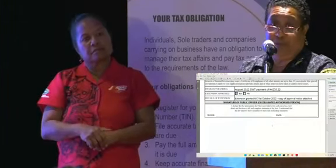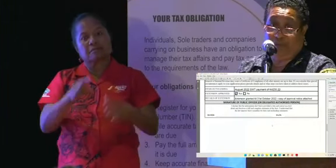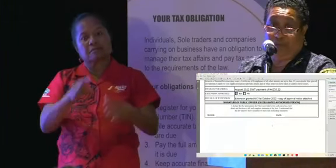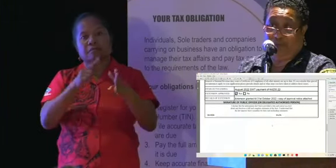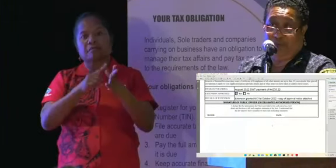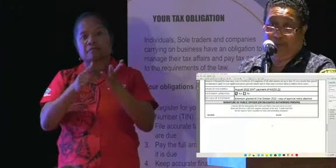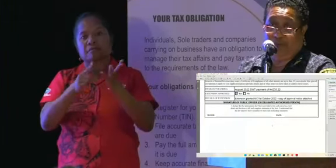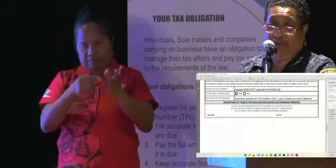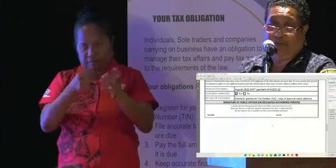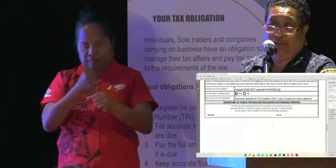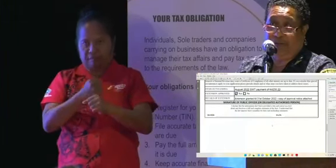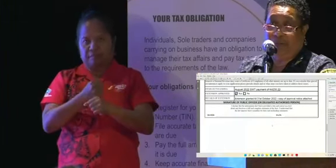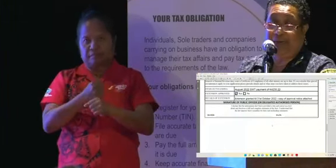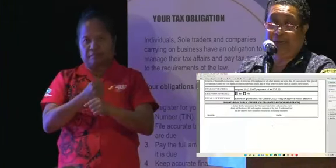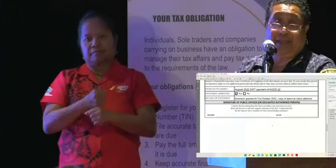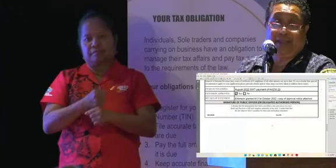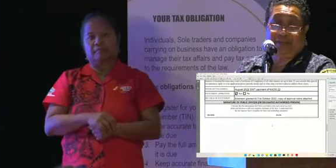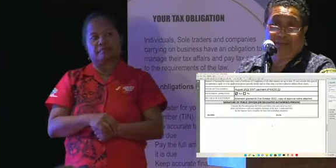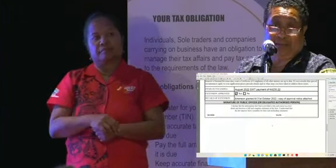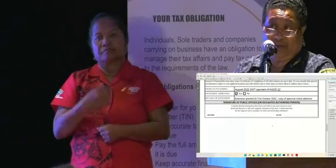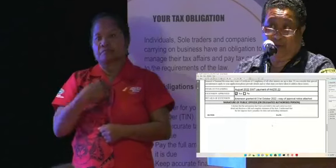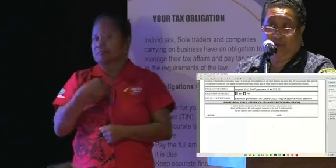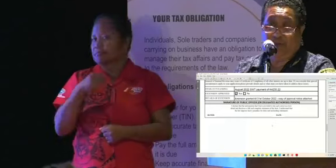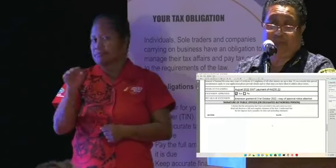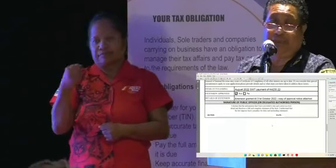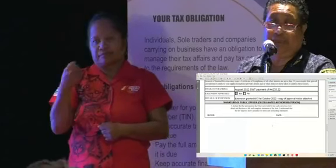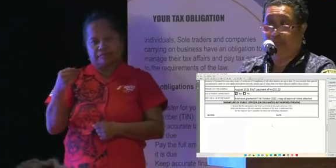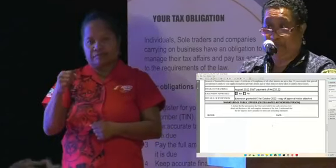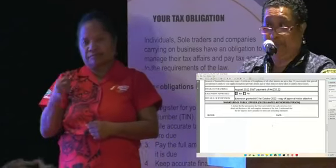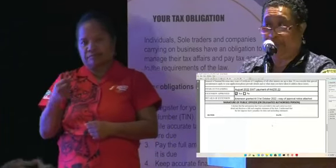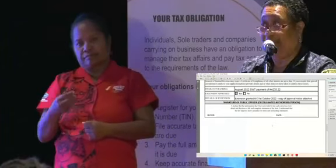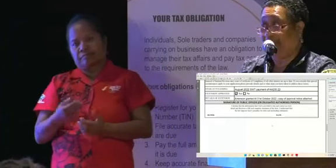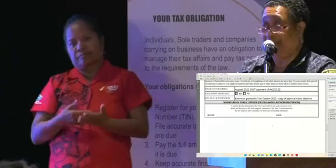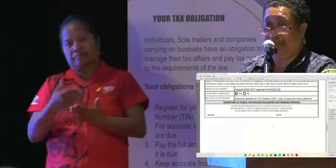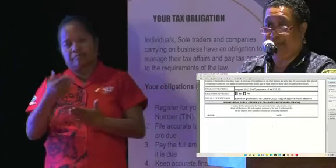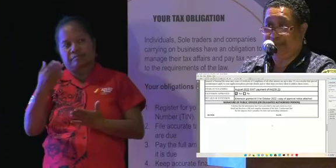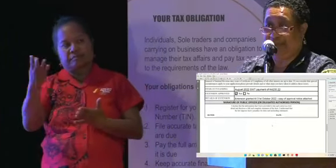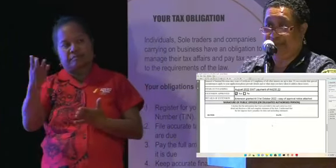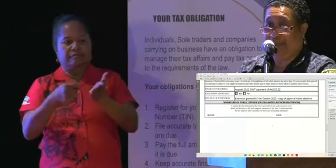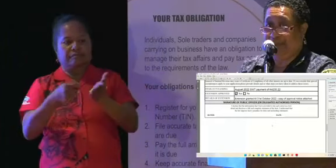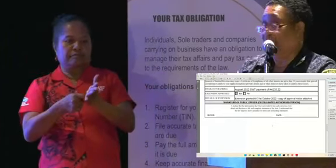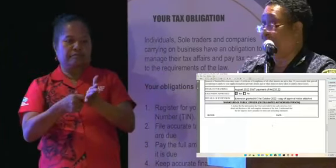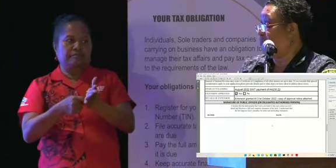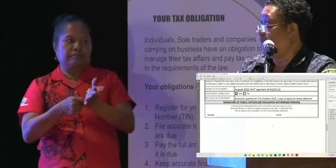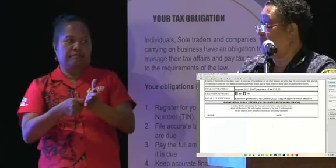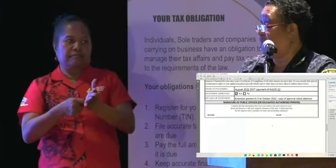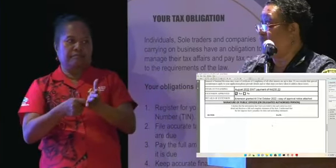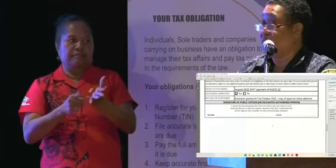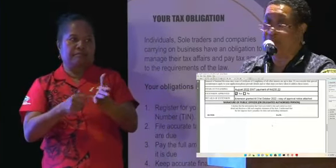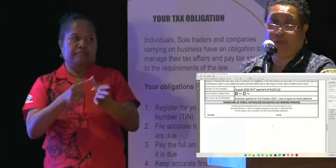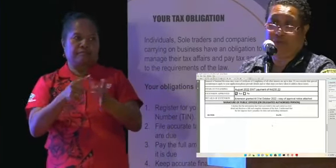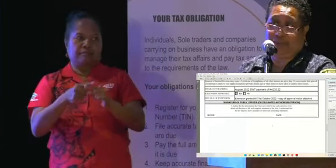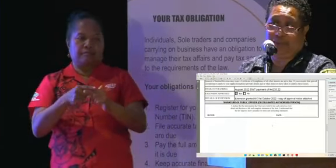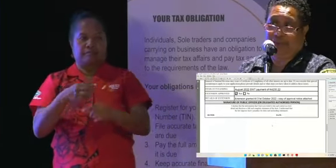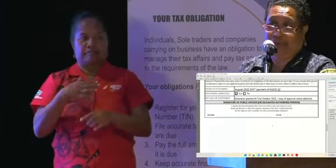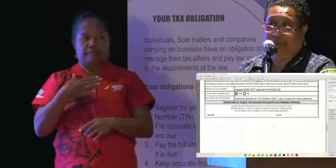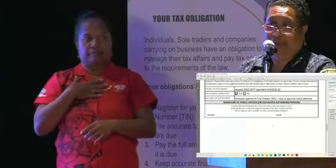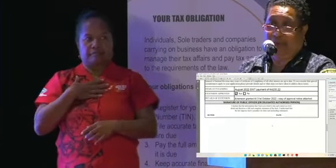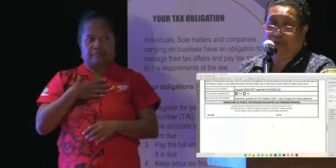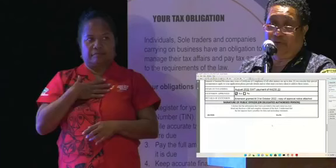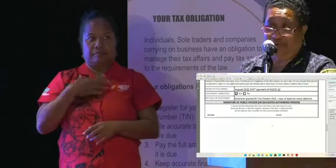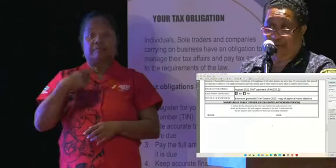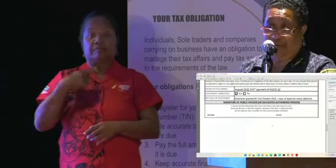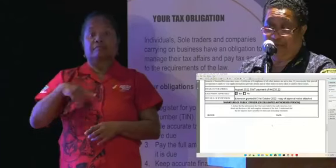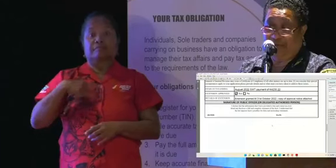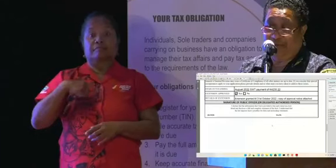August will be due. But I haven't lodged and paid that yet. And my reason is because